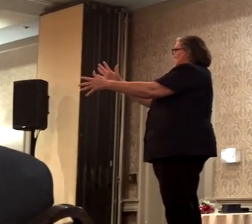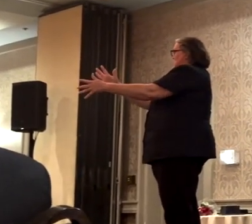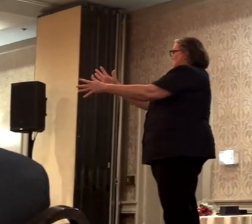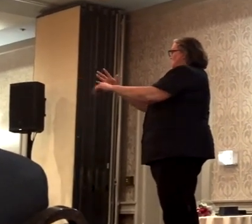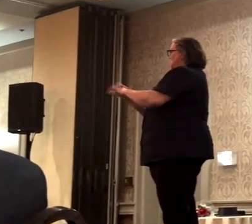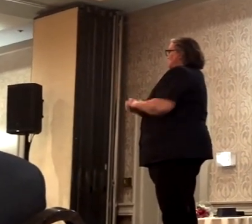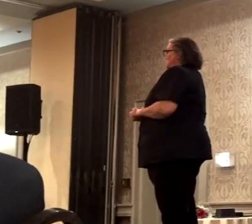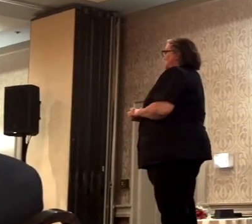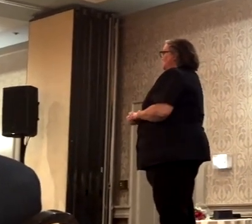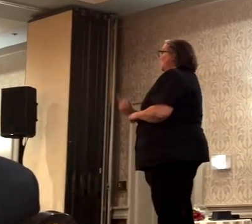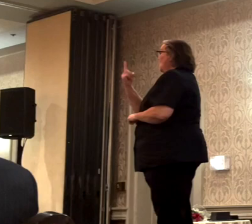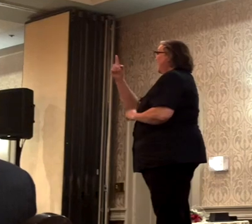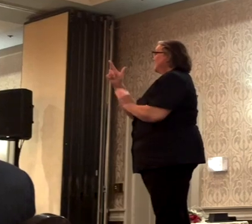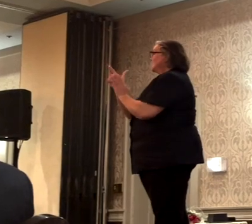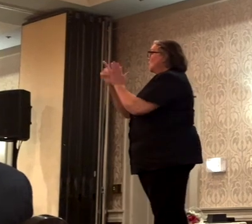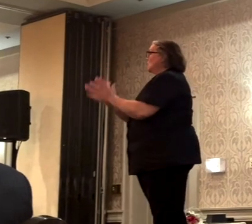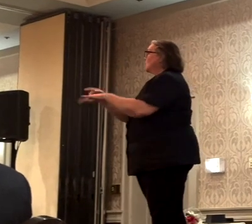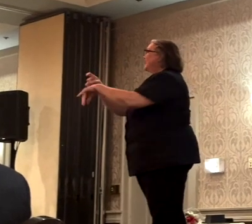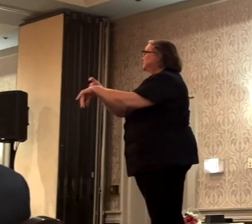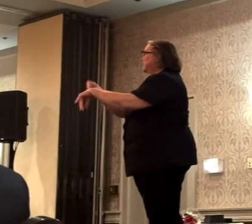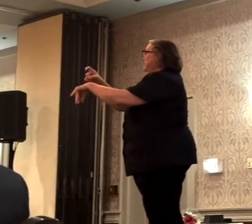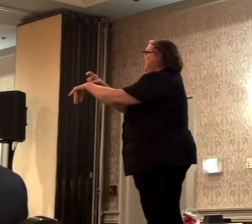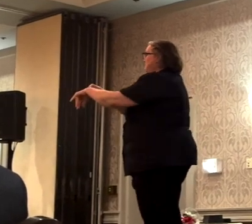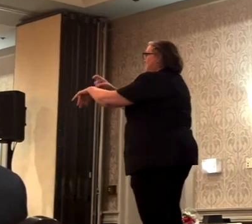one lawyer at a time.